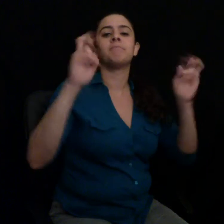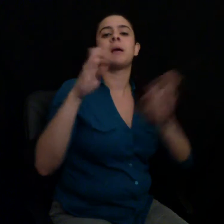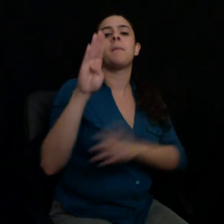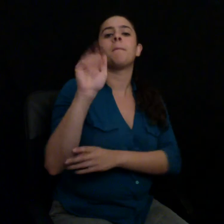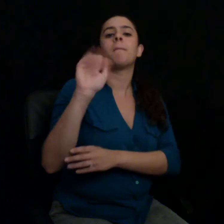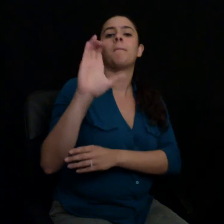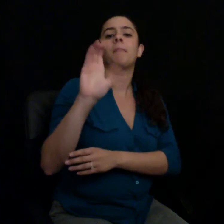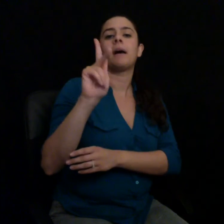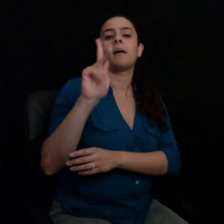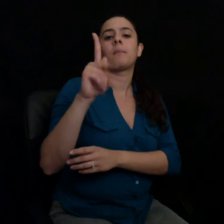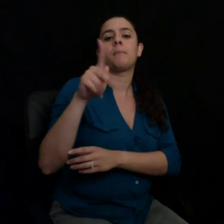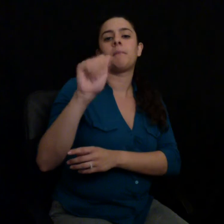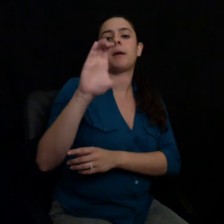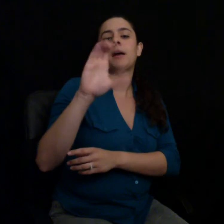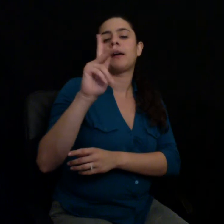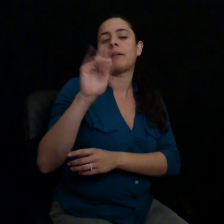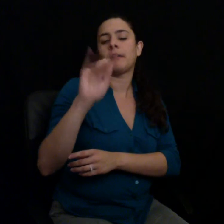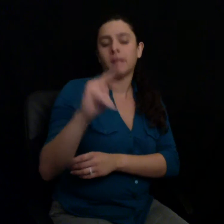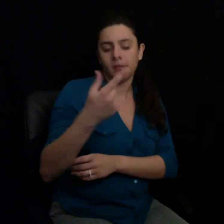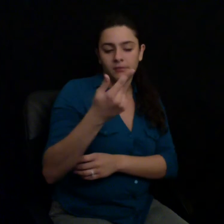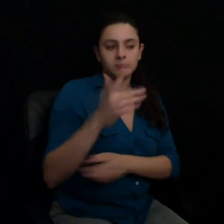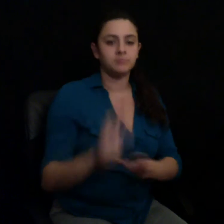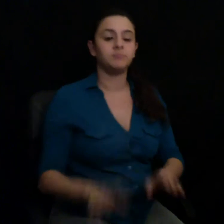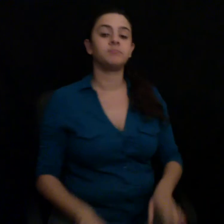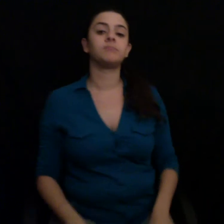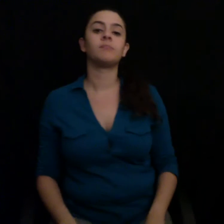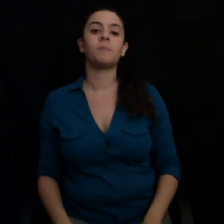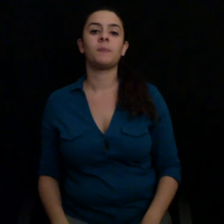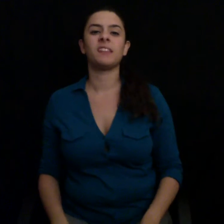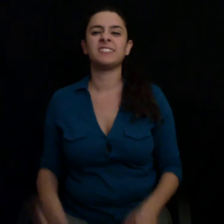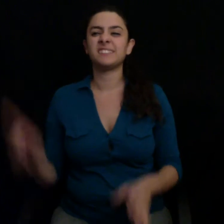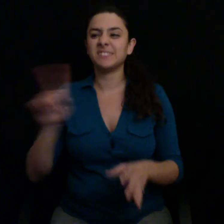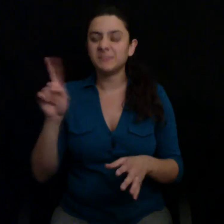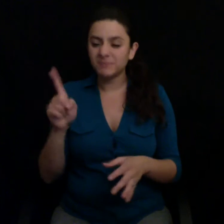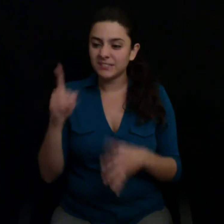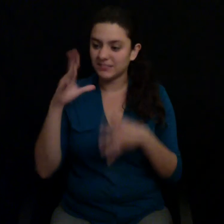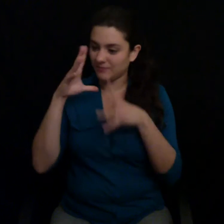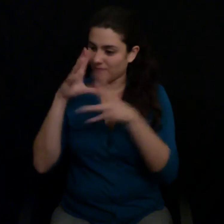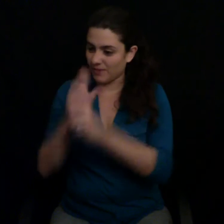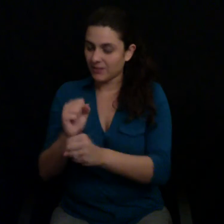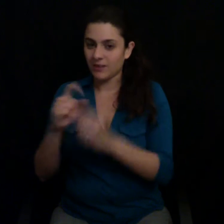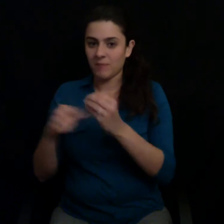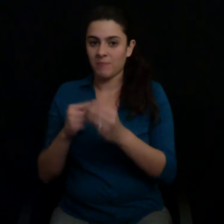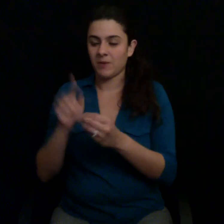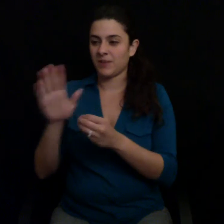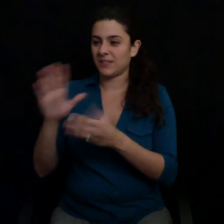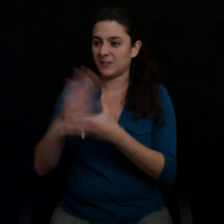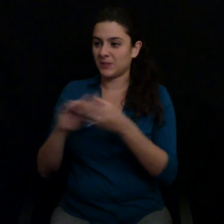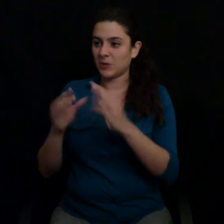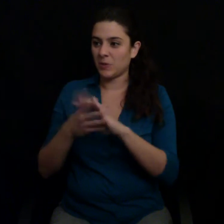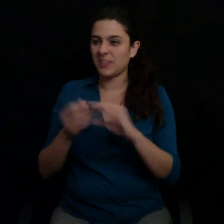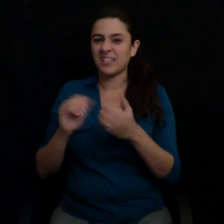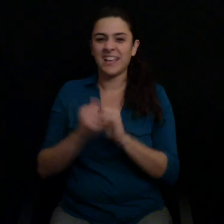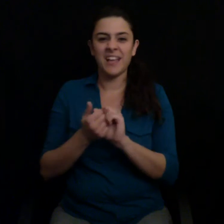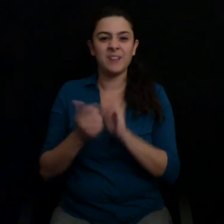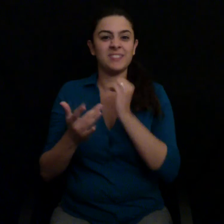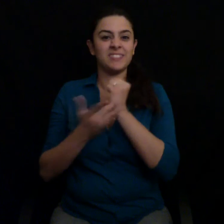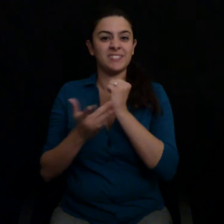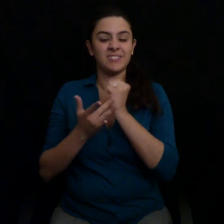or whatever. Personally, one of the things that has fascinated me the most about Huck's story is his use of technology and how incredibly resourceful